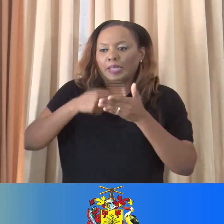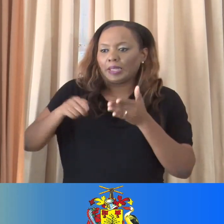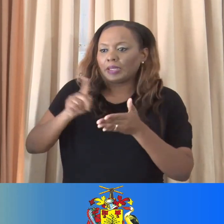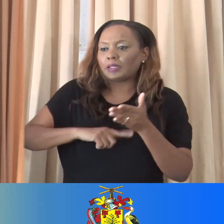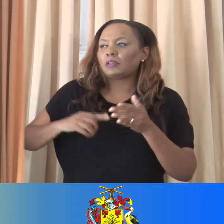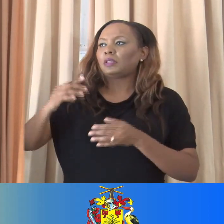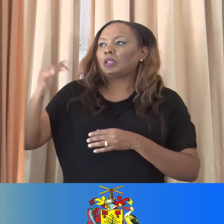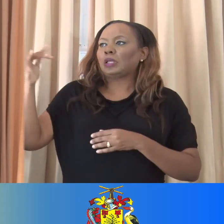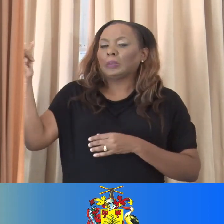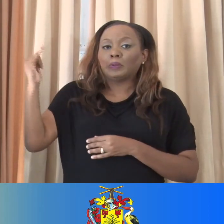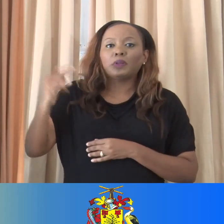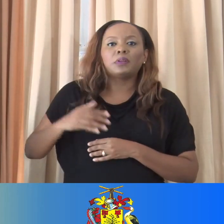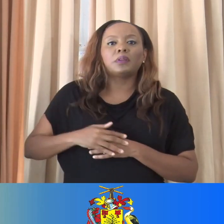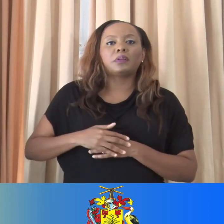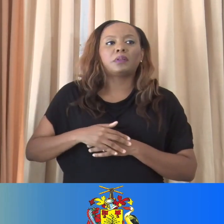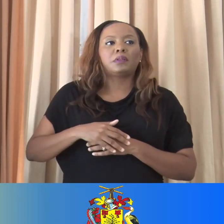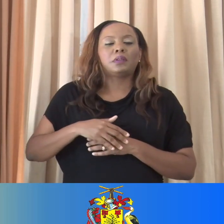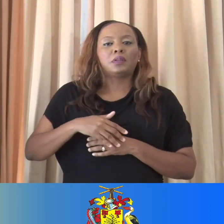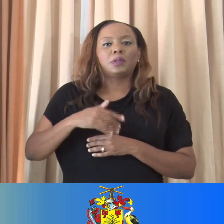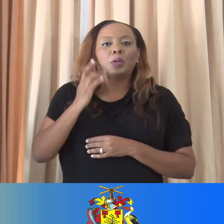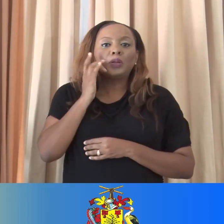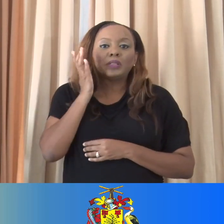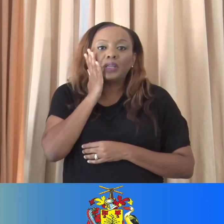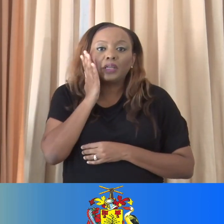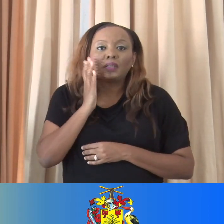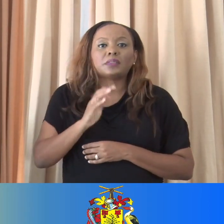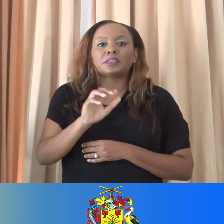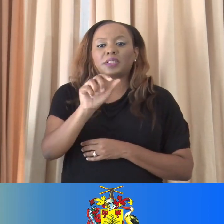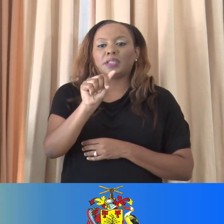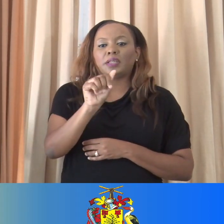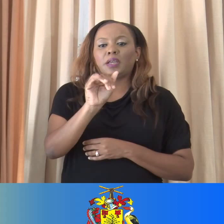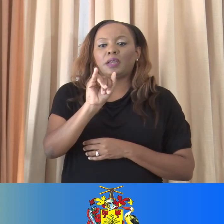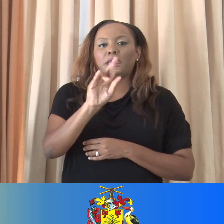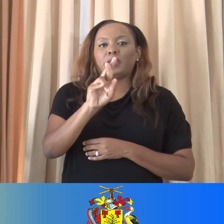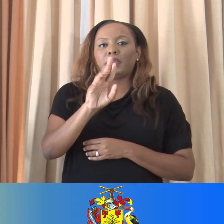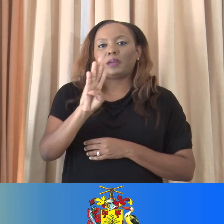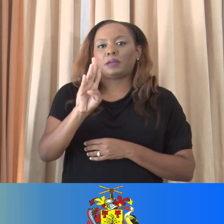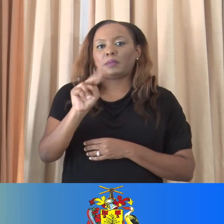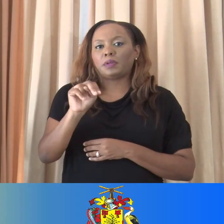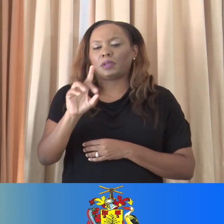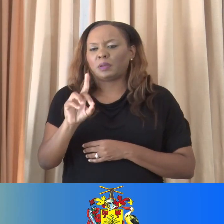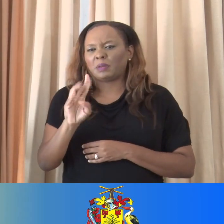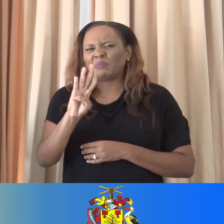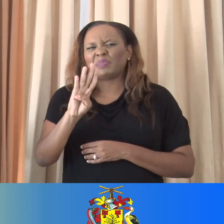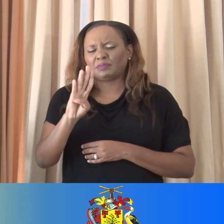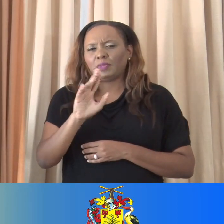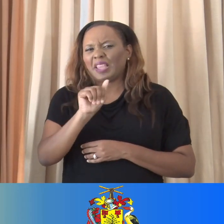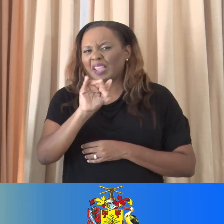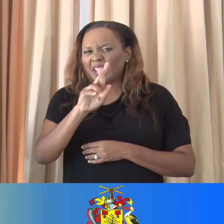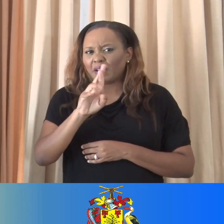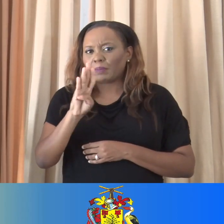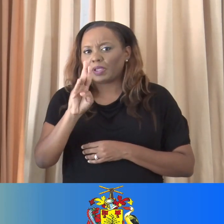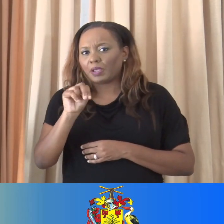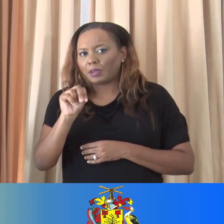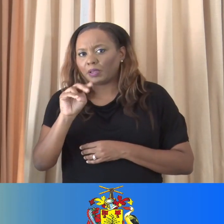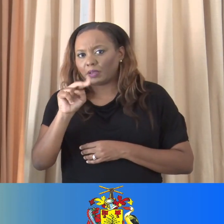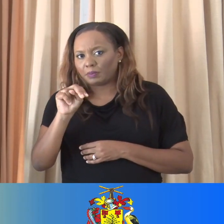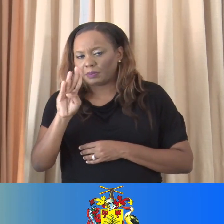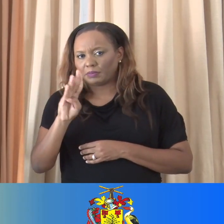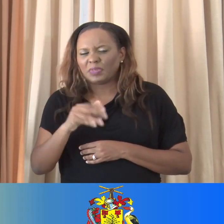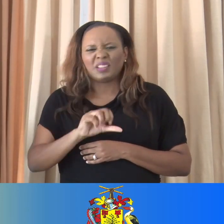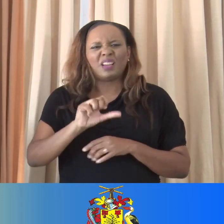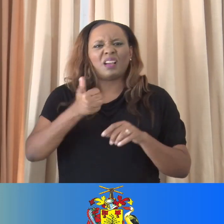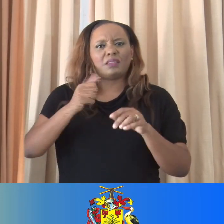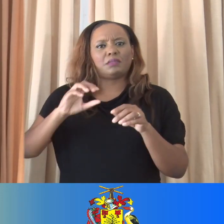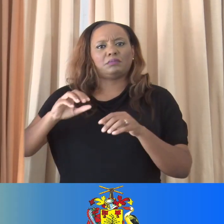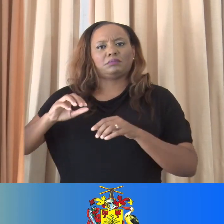the shared accommodation such as Airbnb, Flip Key, HomeAway, etc., and of course the villa market.